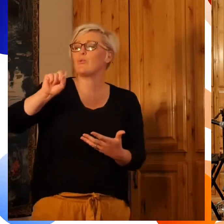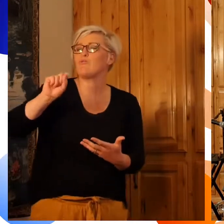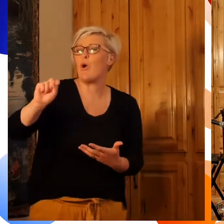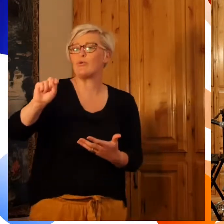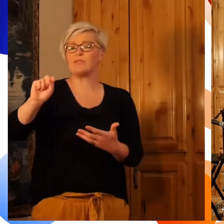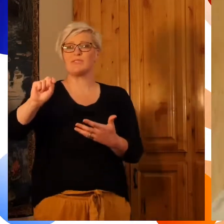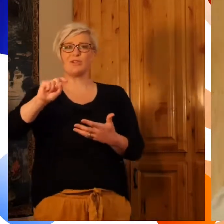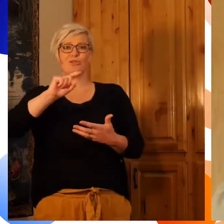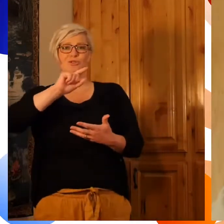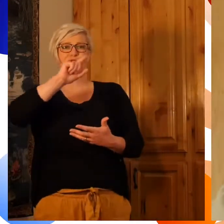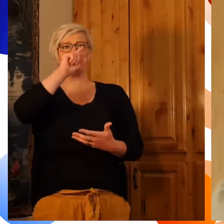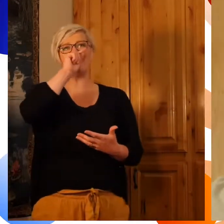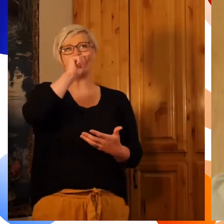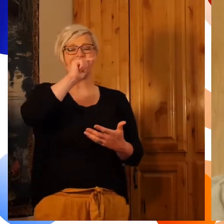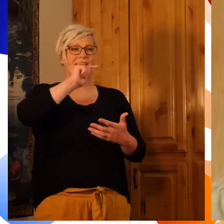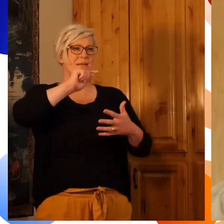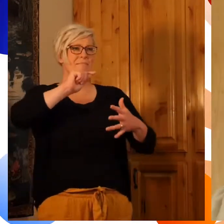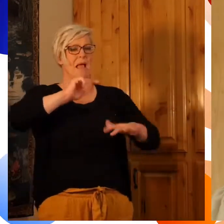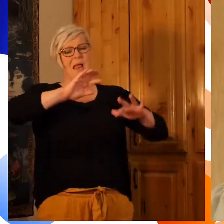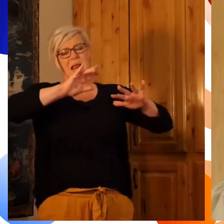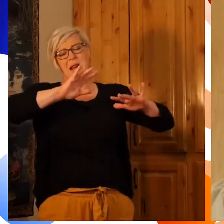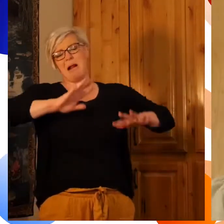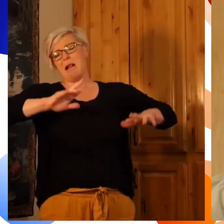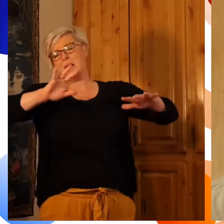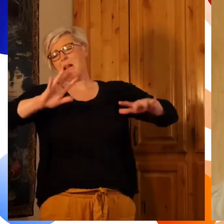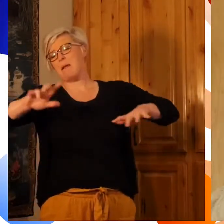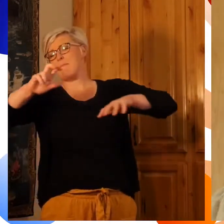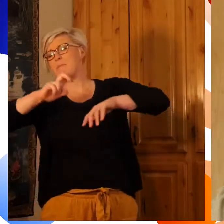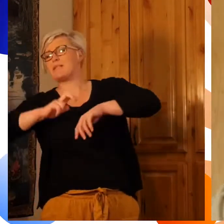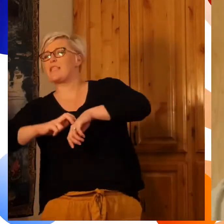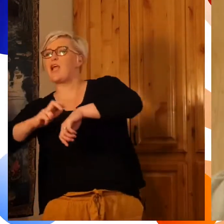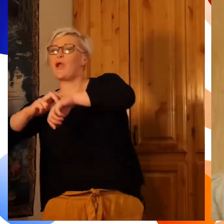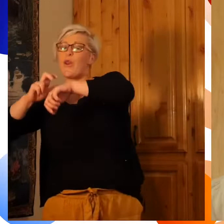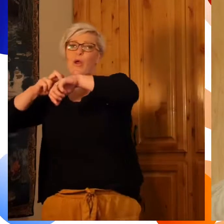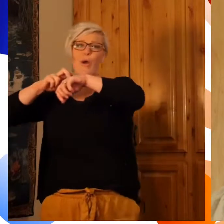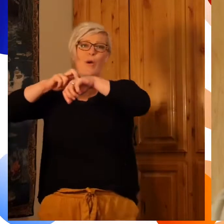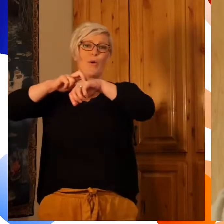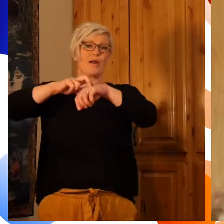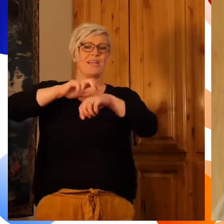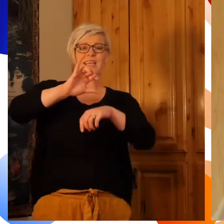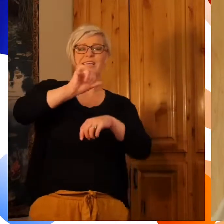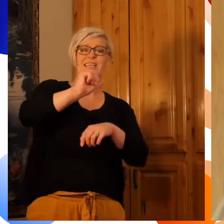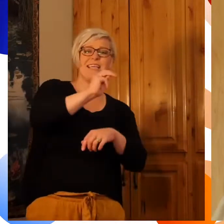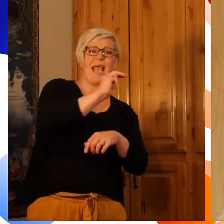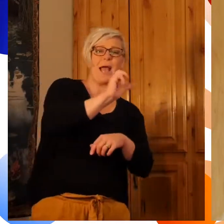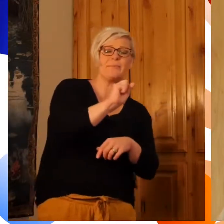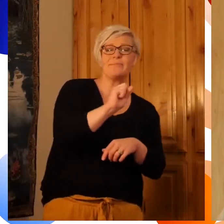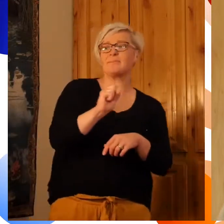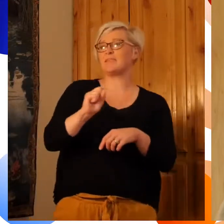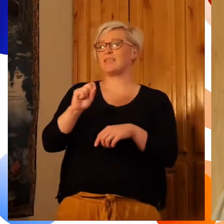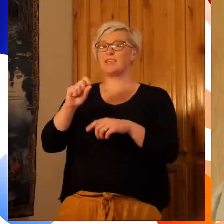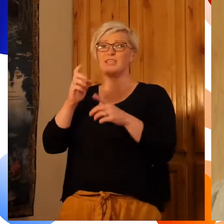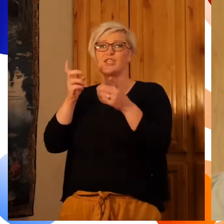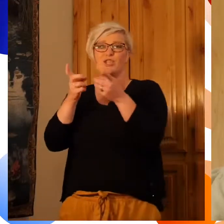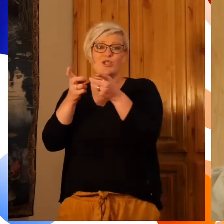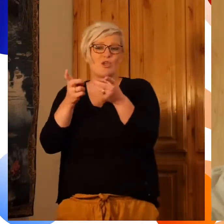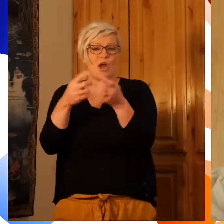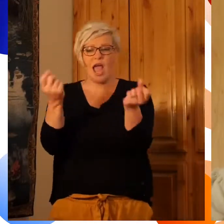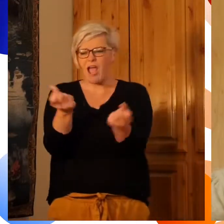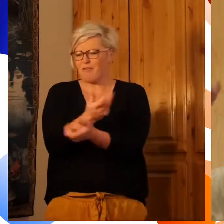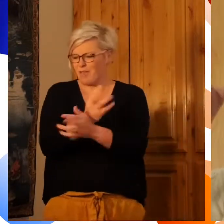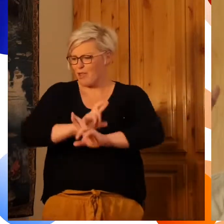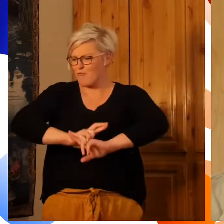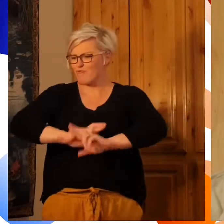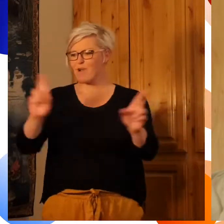kinds of manners of things. There was potatoes, and there was candied yams, and there was dessert, and there was everything ready to go. The priest was